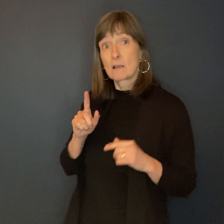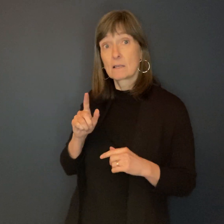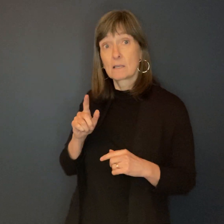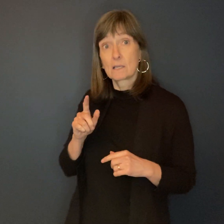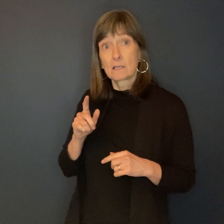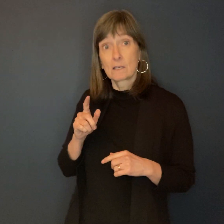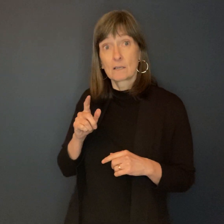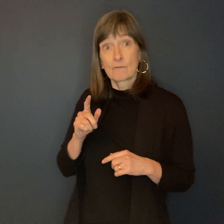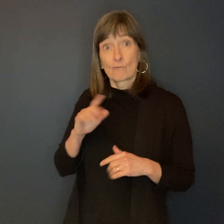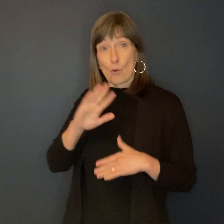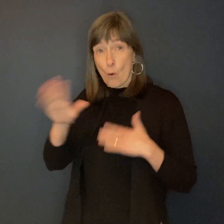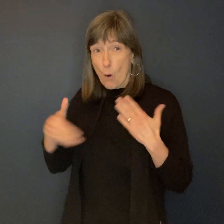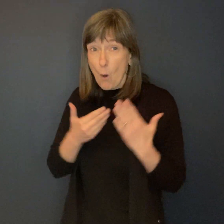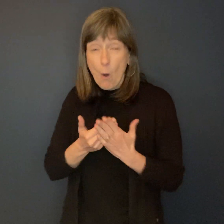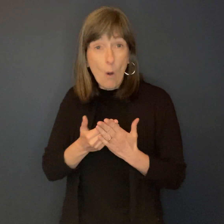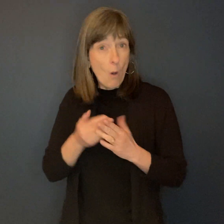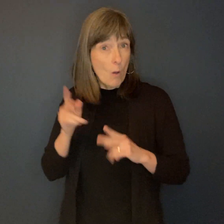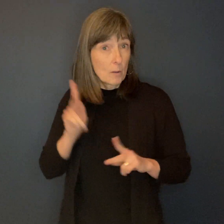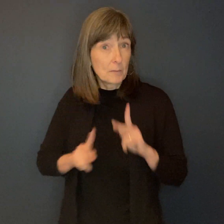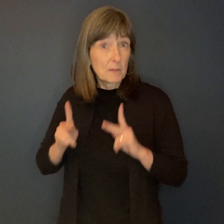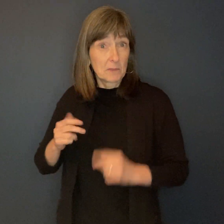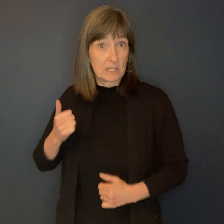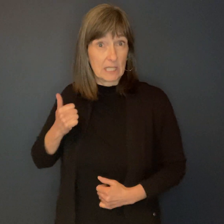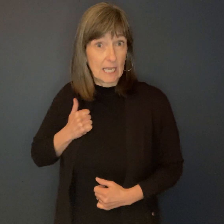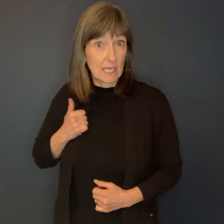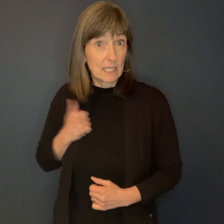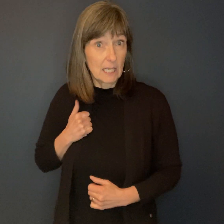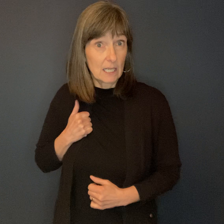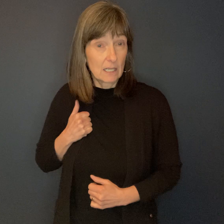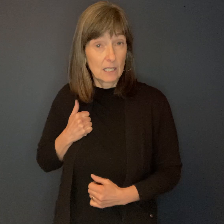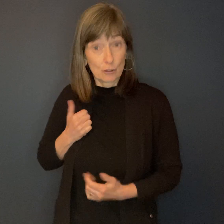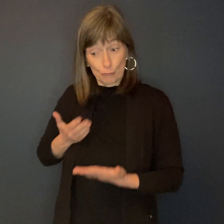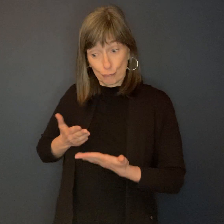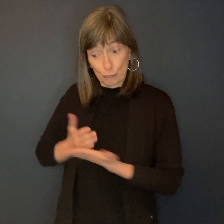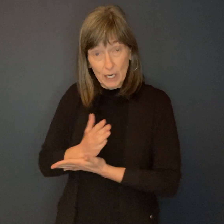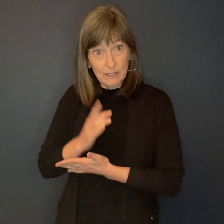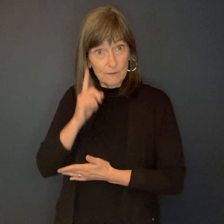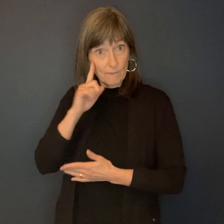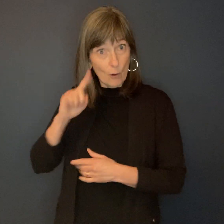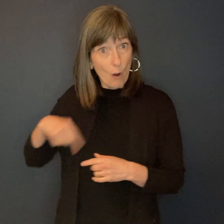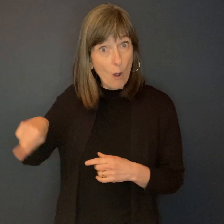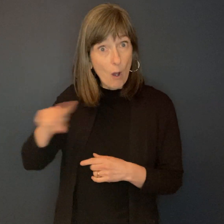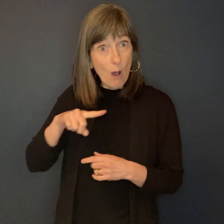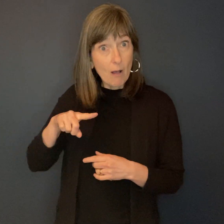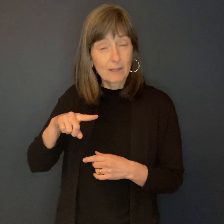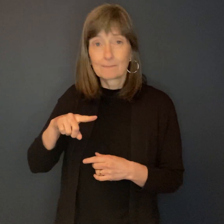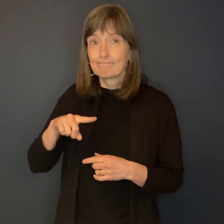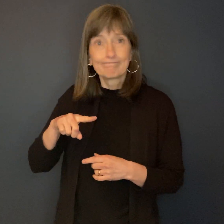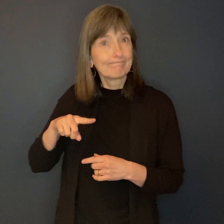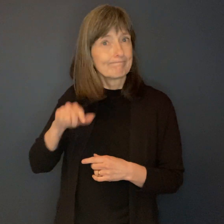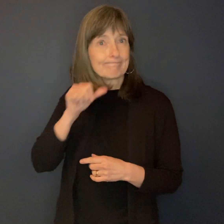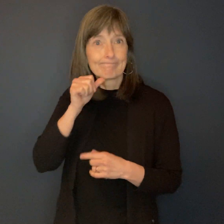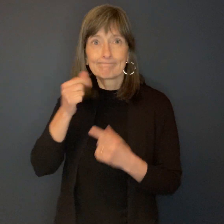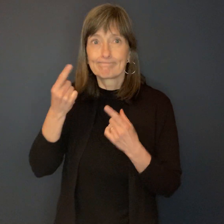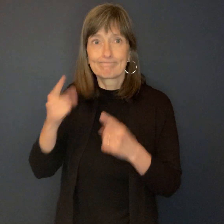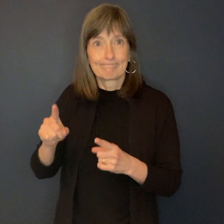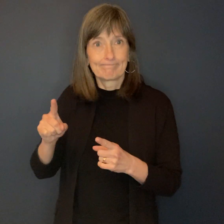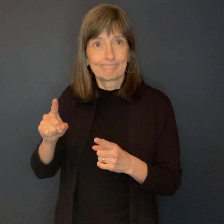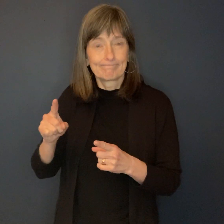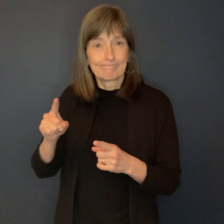people within Canada are not being realized by a large constituency of people